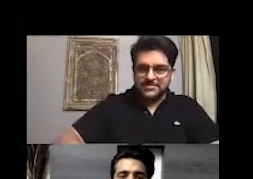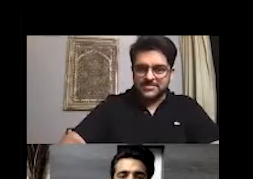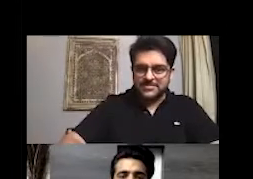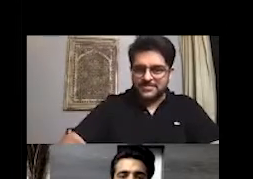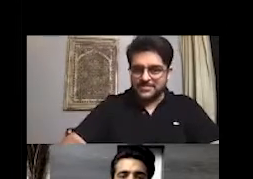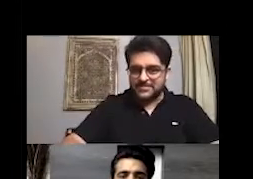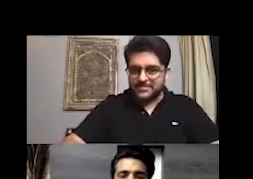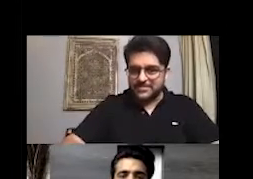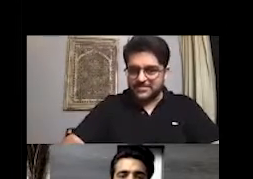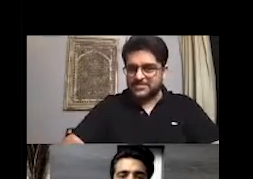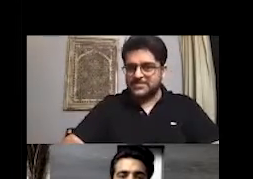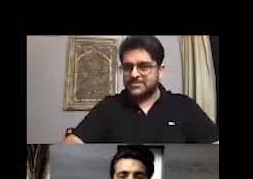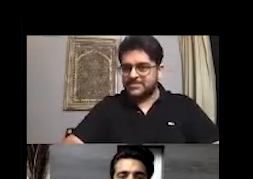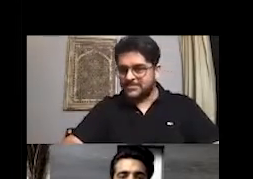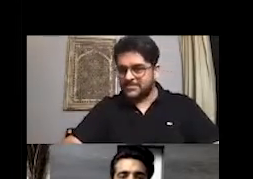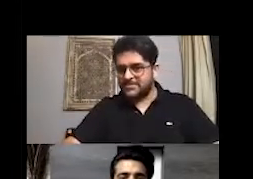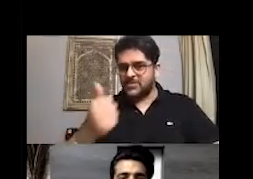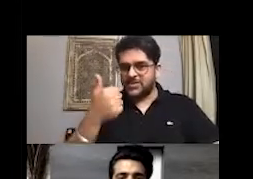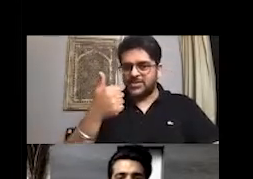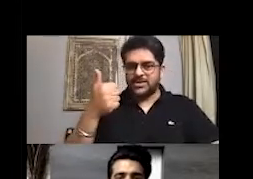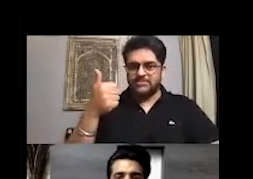False. Okay.